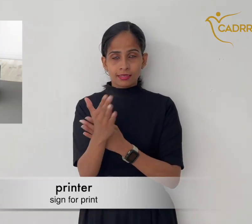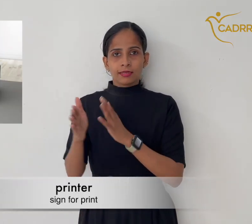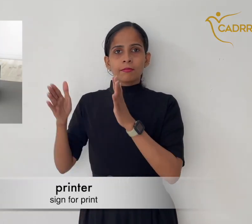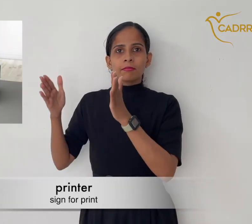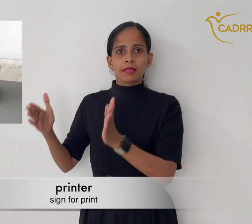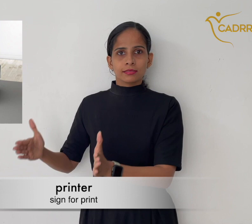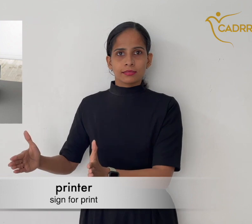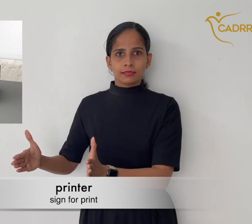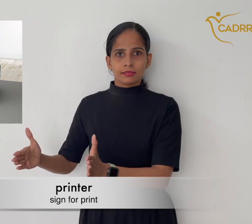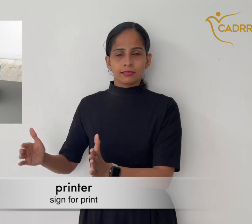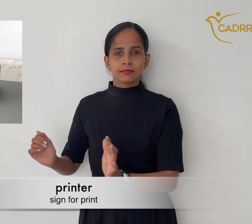Printer.